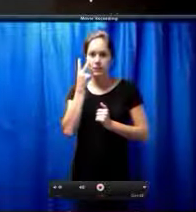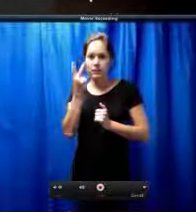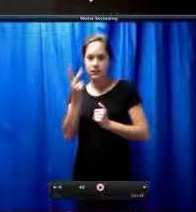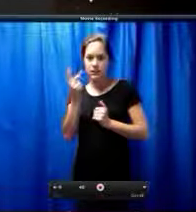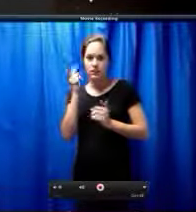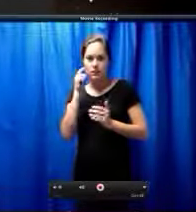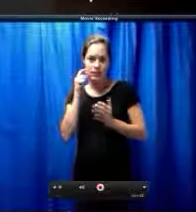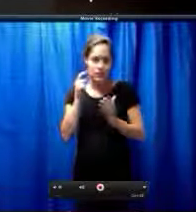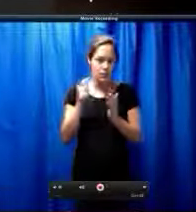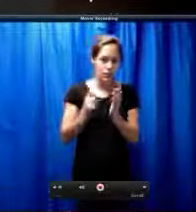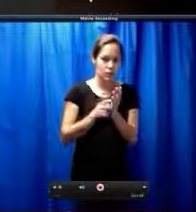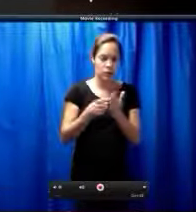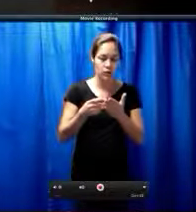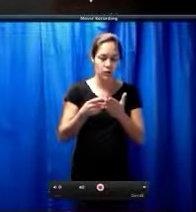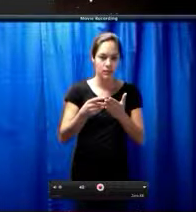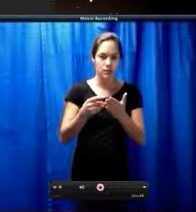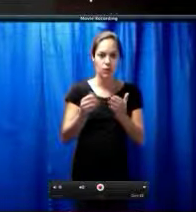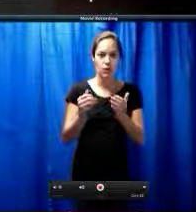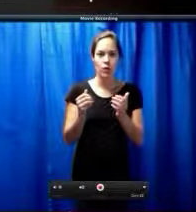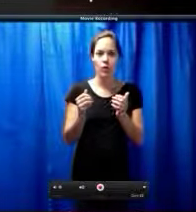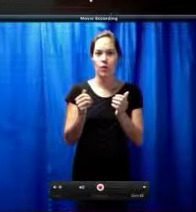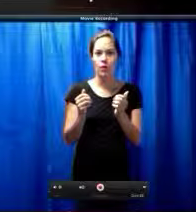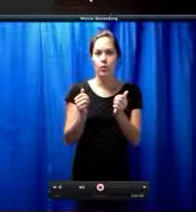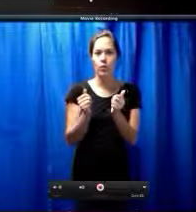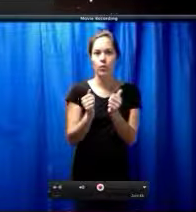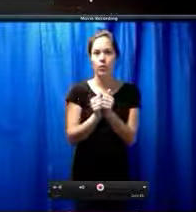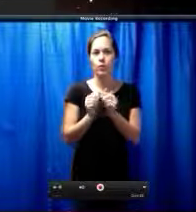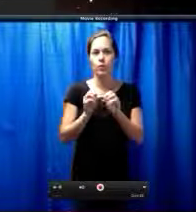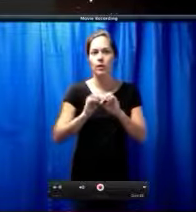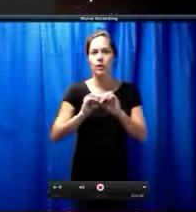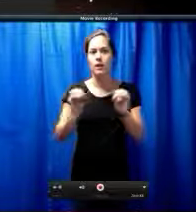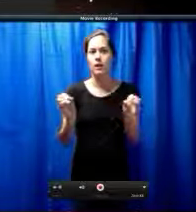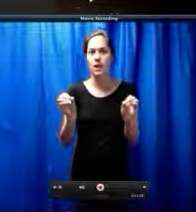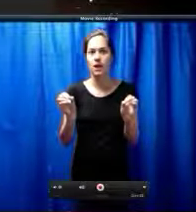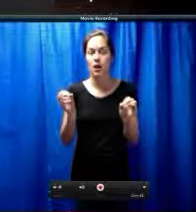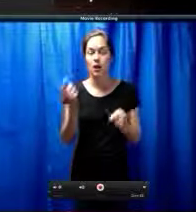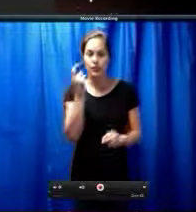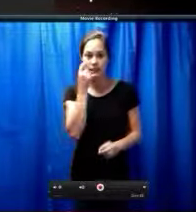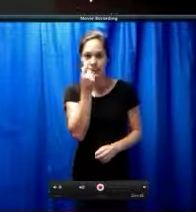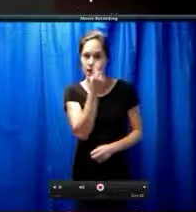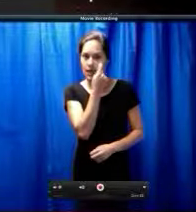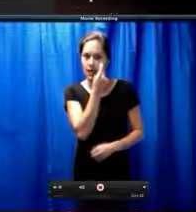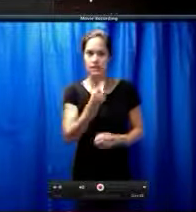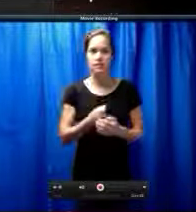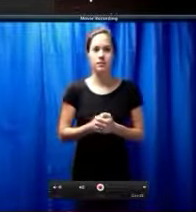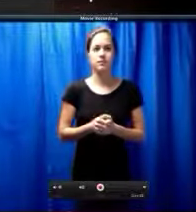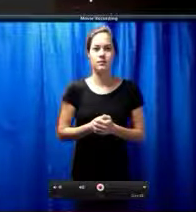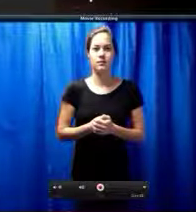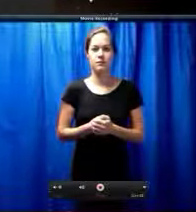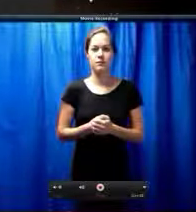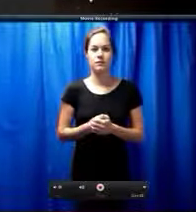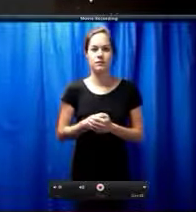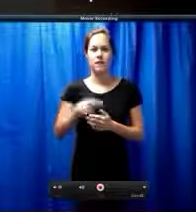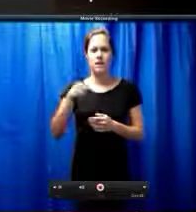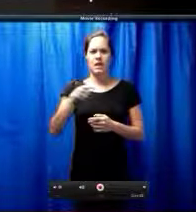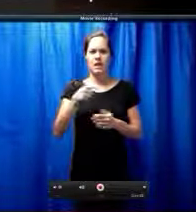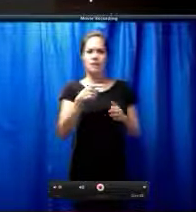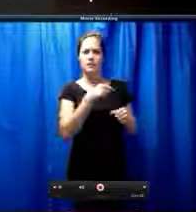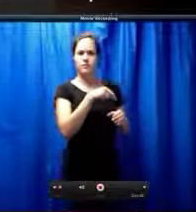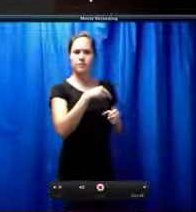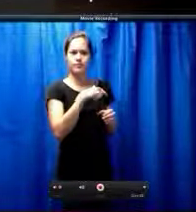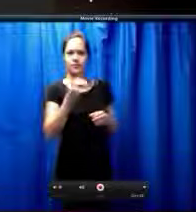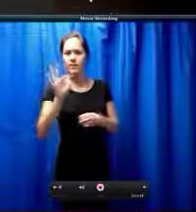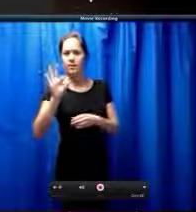show you. This is what's called the oral ID, and it's fluorescence technology. It actually puts